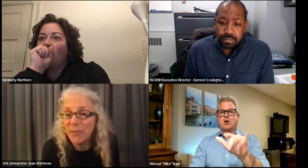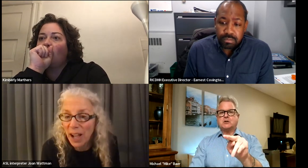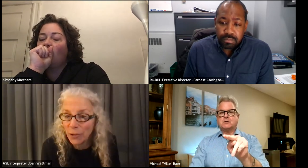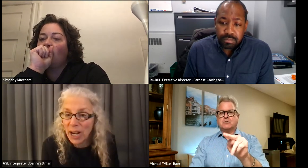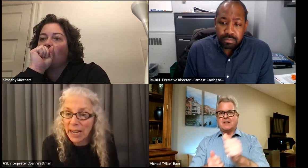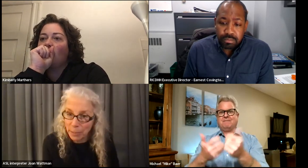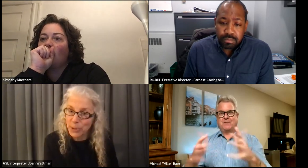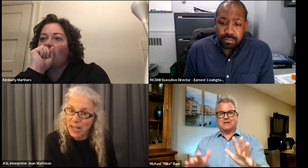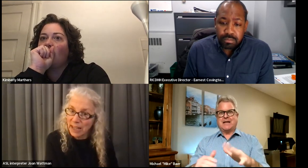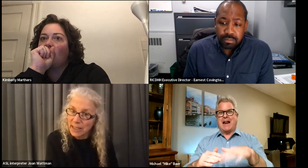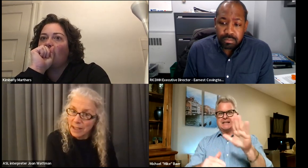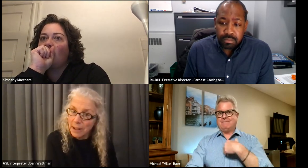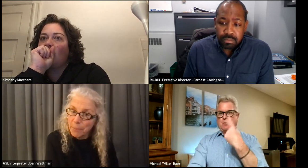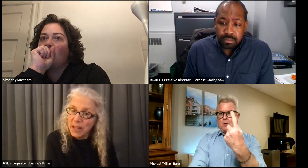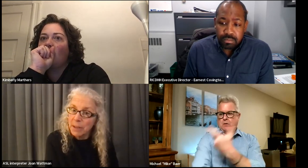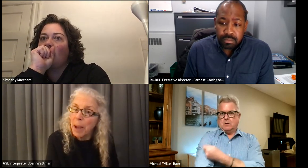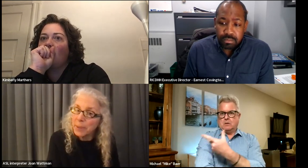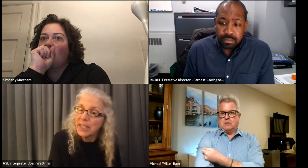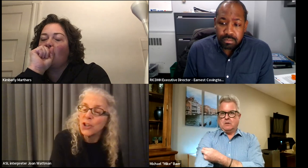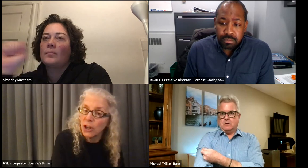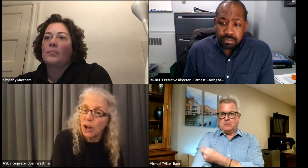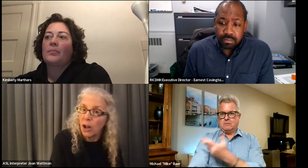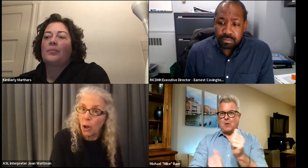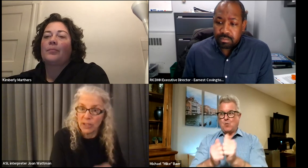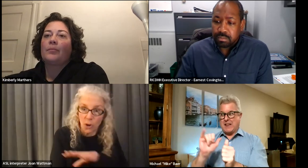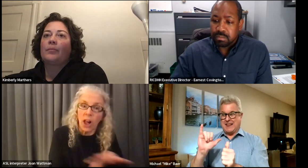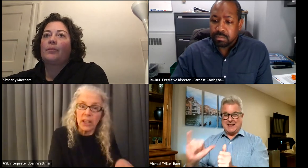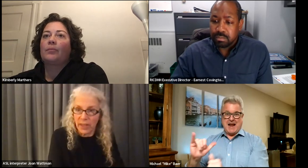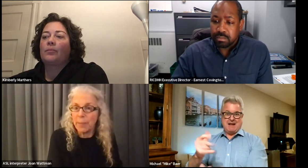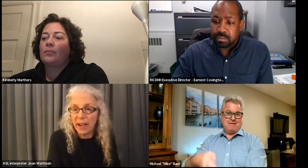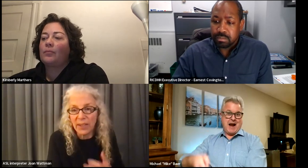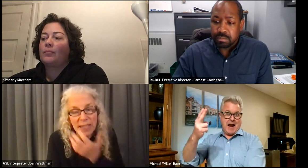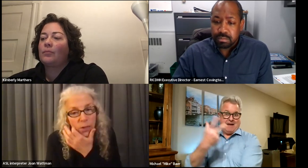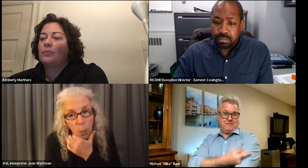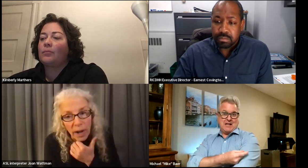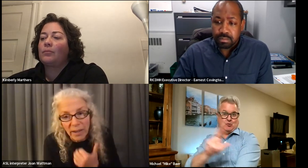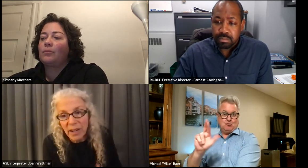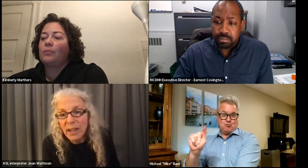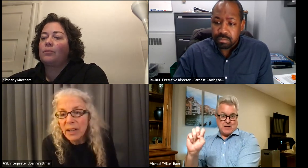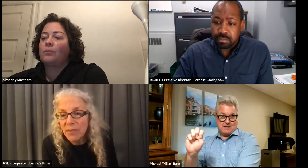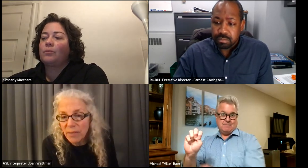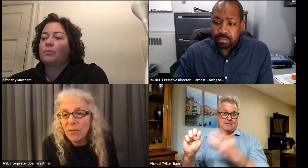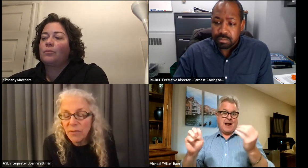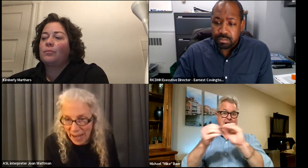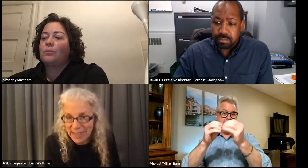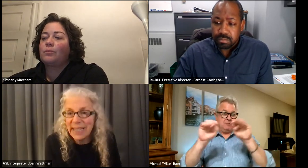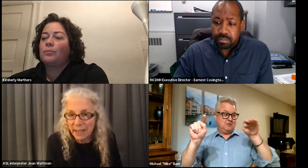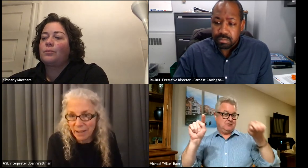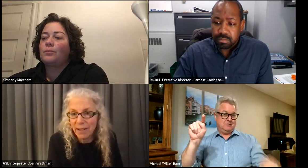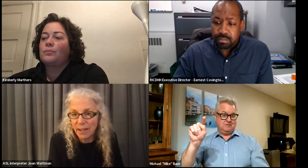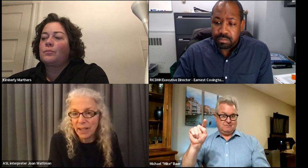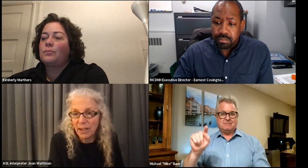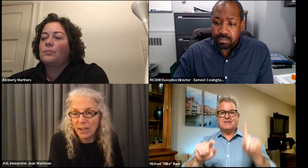are 85 or 90%, and the population, almost all of them have at least one